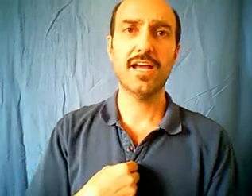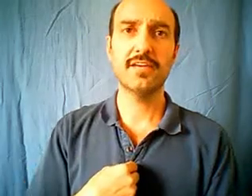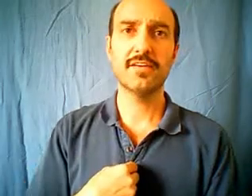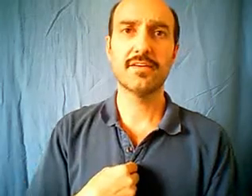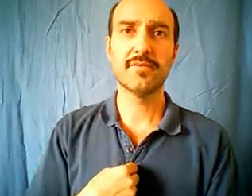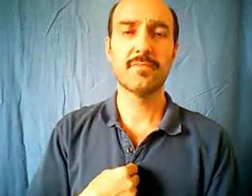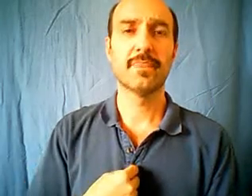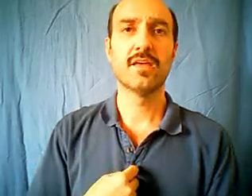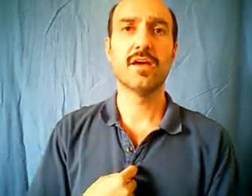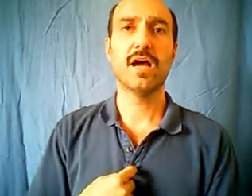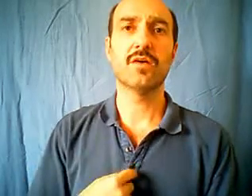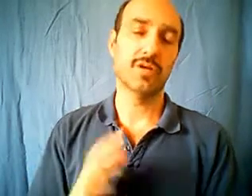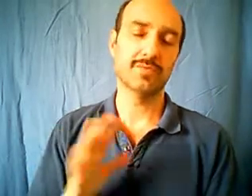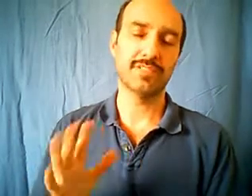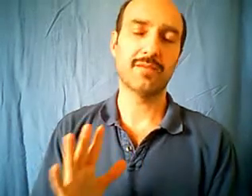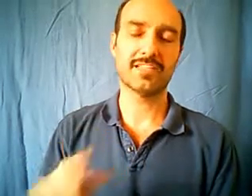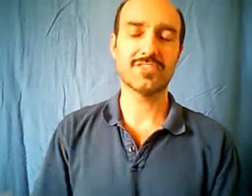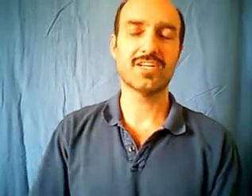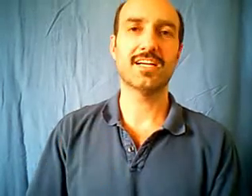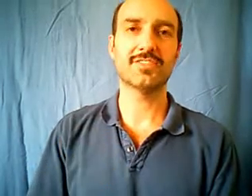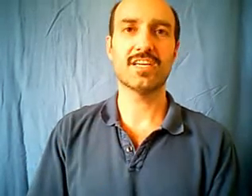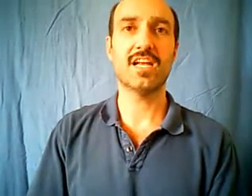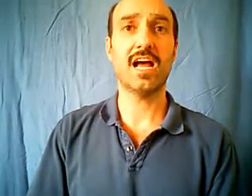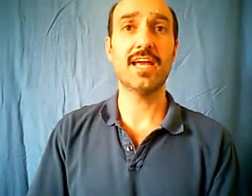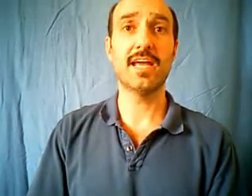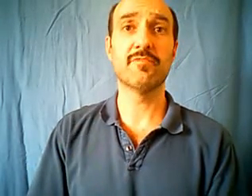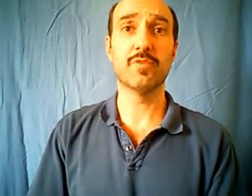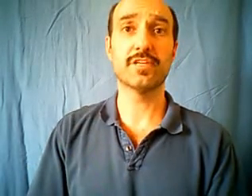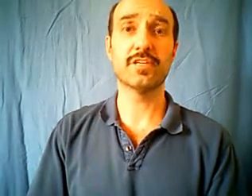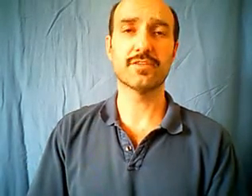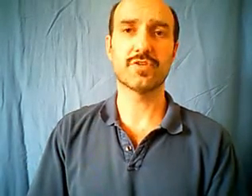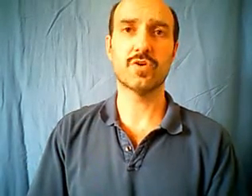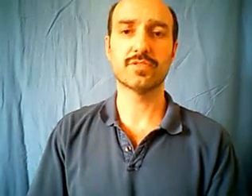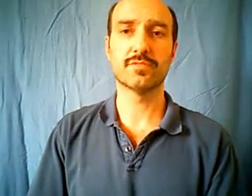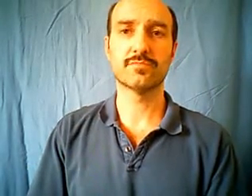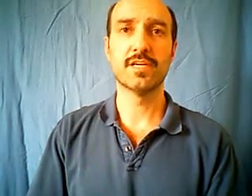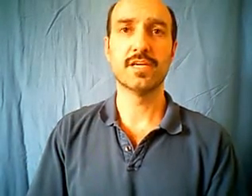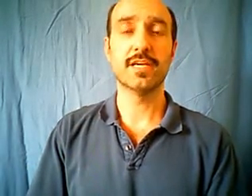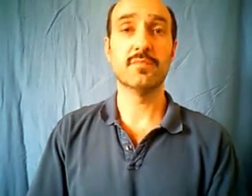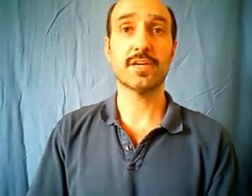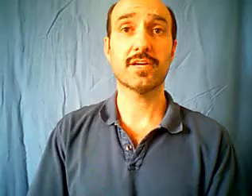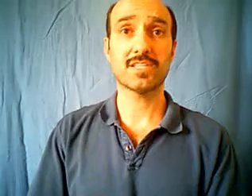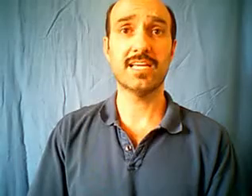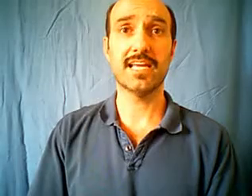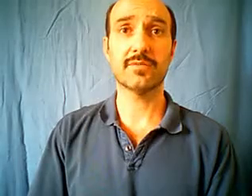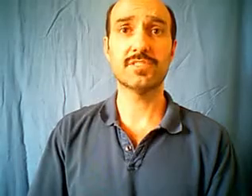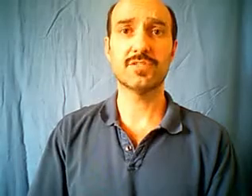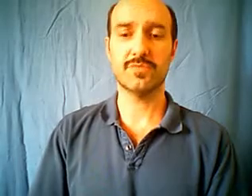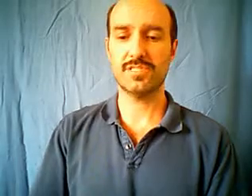I'm not going to sign it, I'll just say it. I am 40 years old. In American Sign Language, we